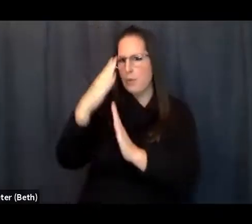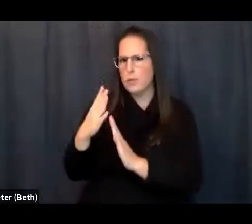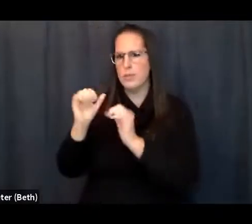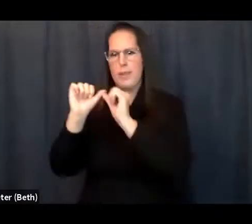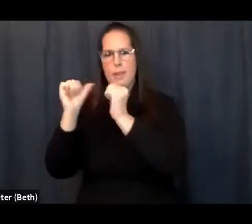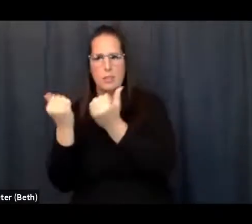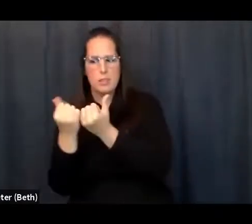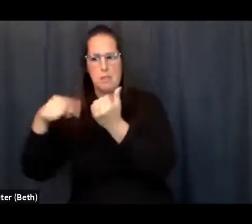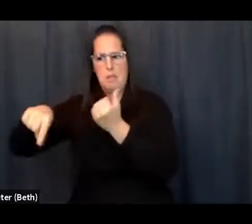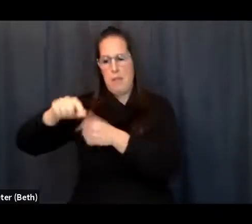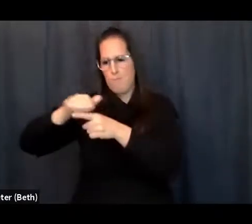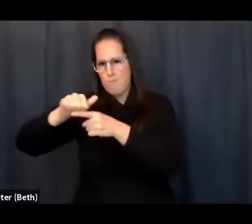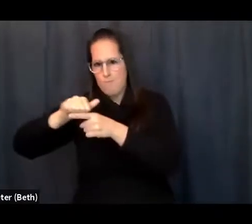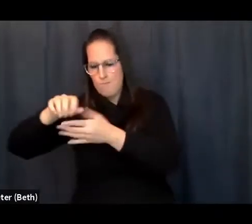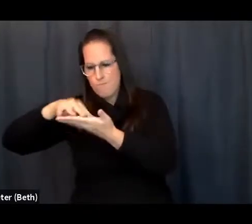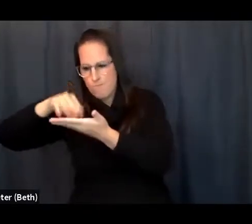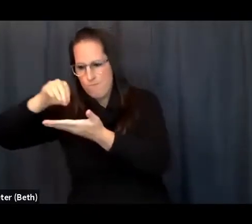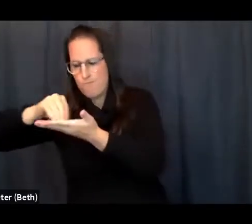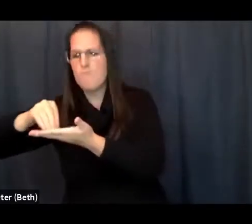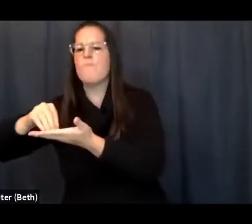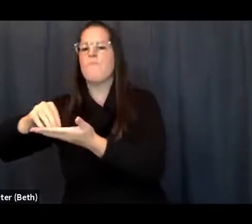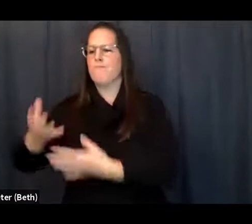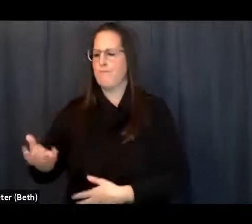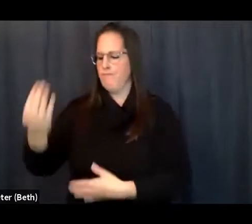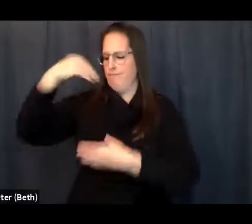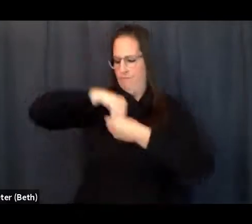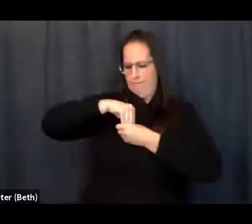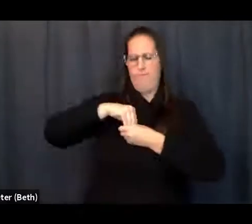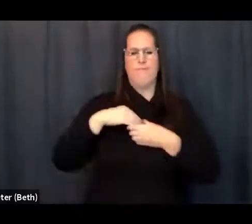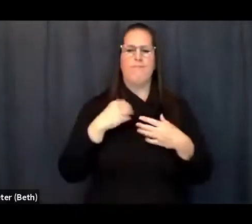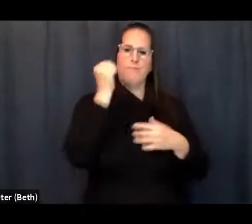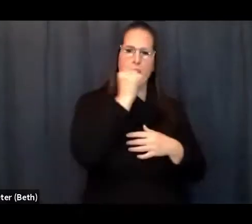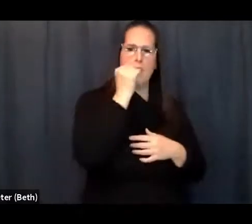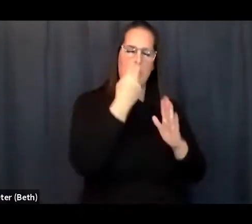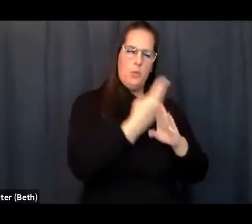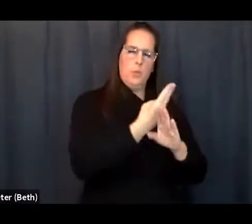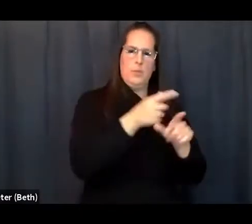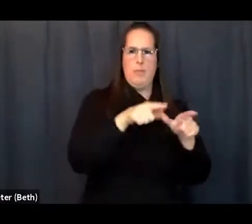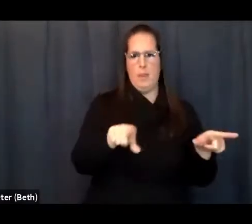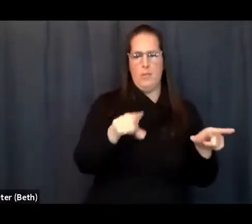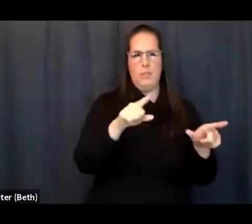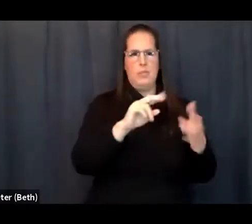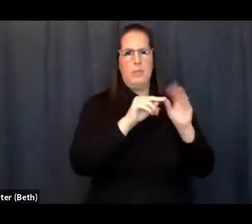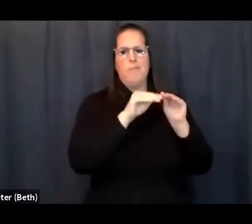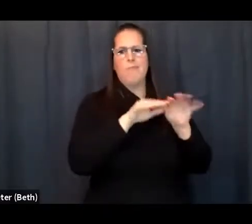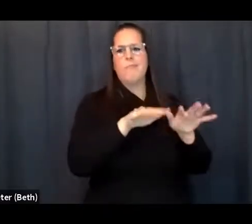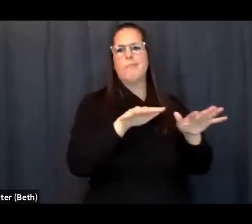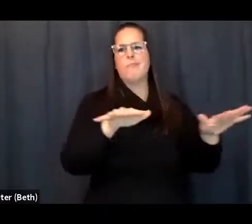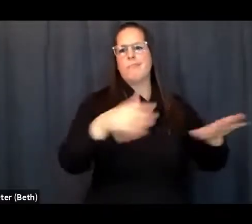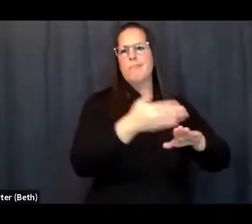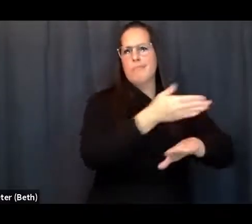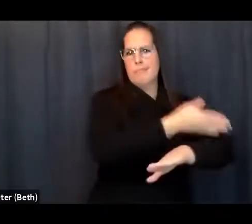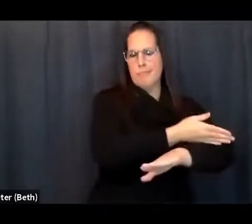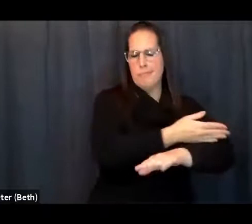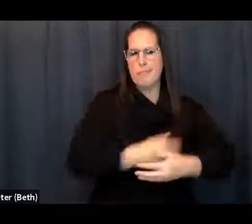custom workshops for all uniquely abled individuals seeking careers and innovative employers.